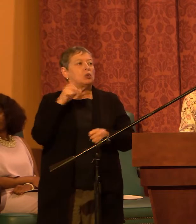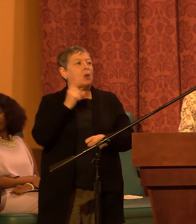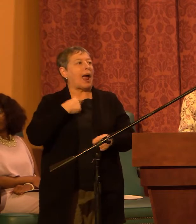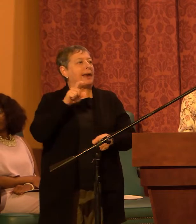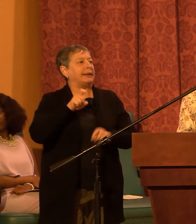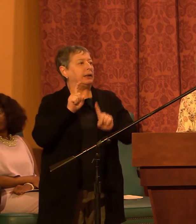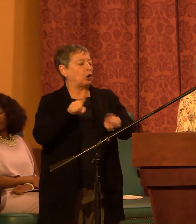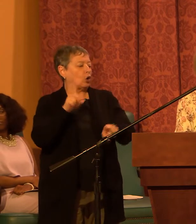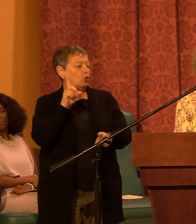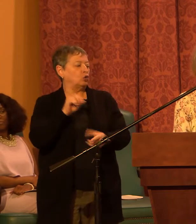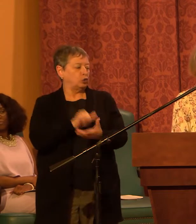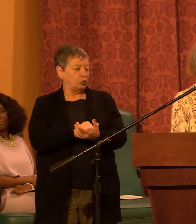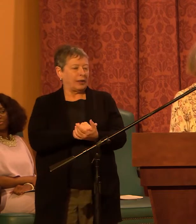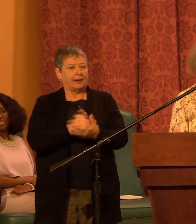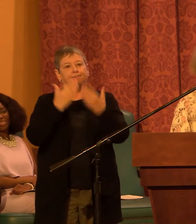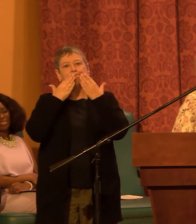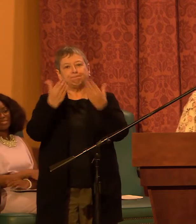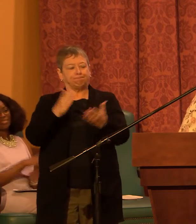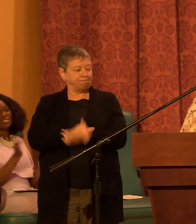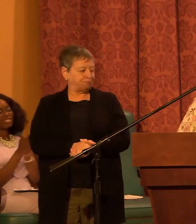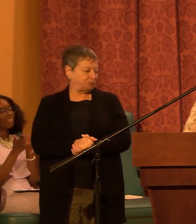that.